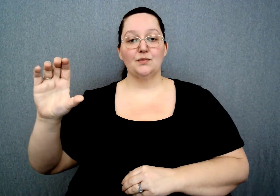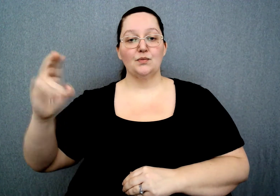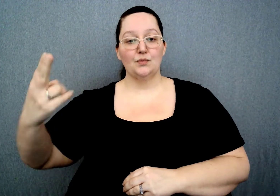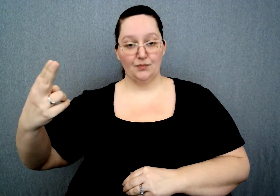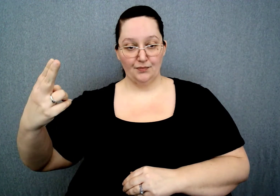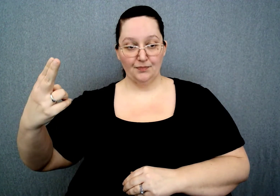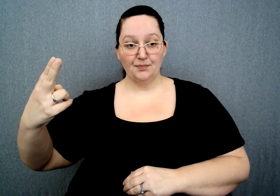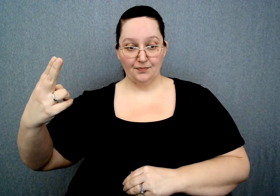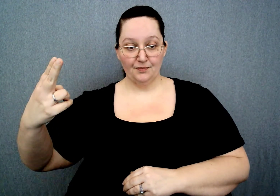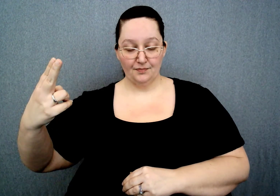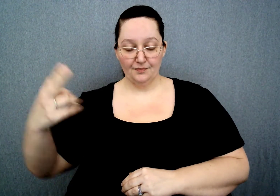sandwich.